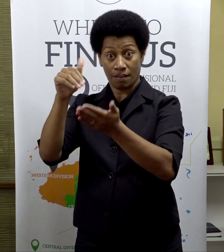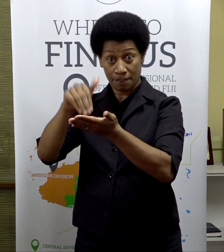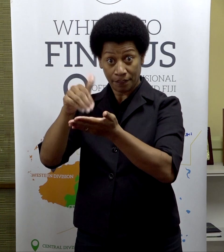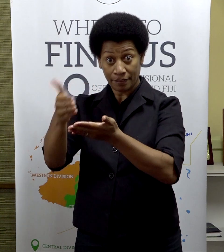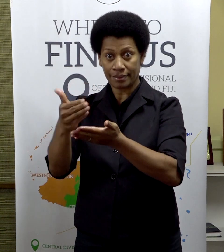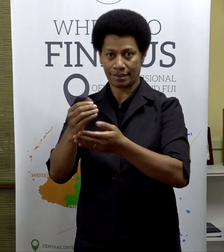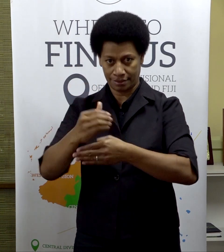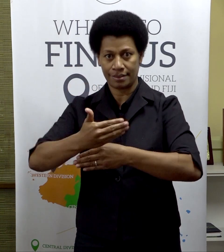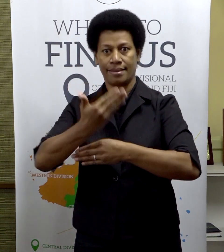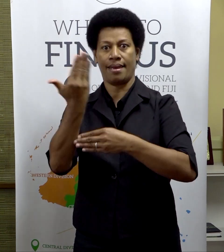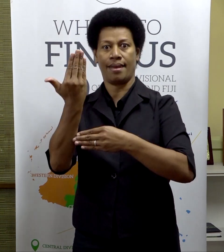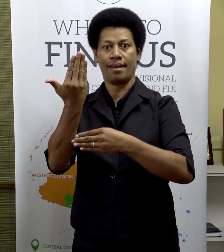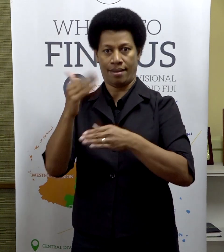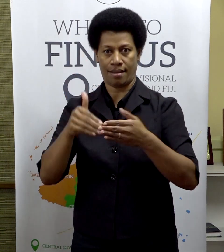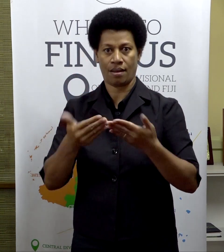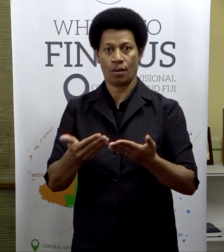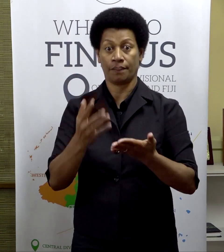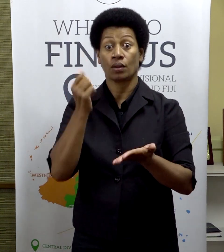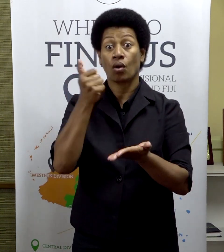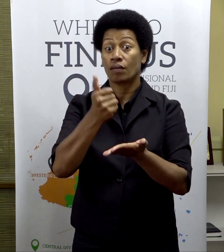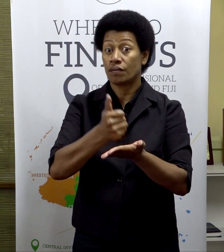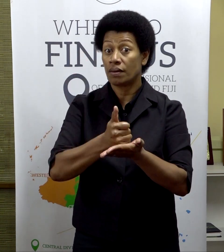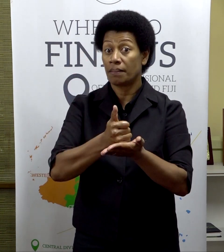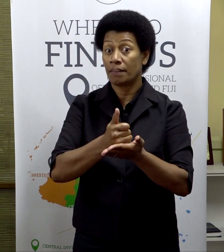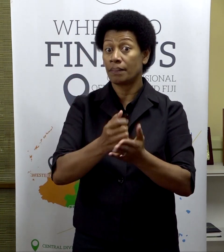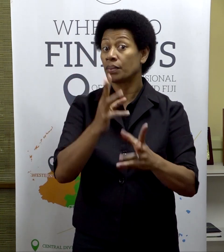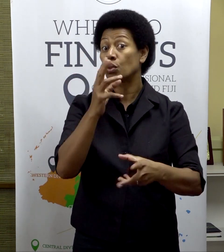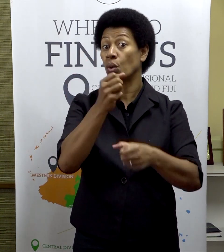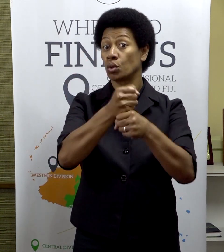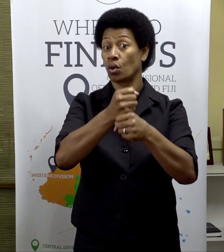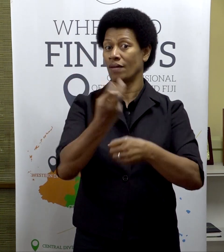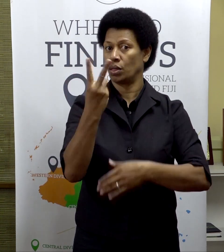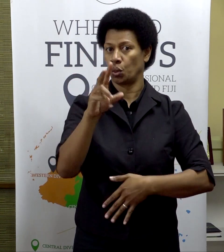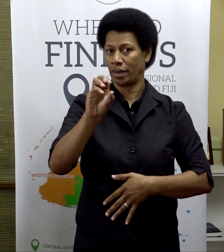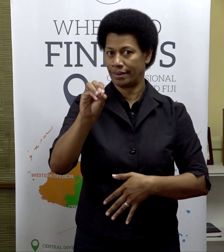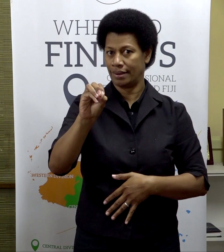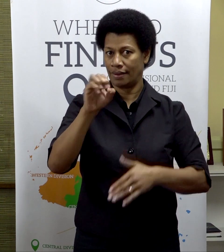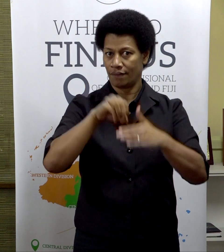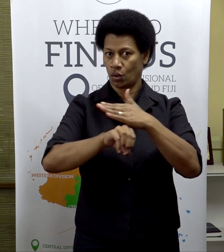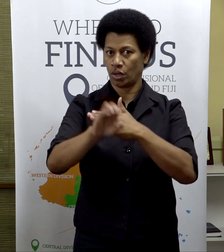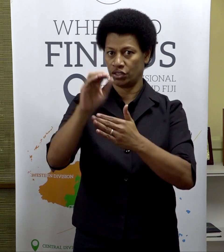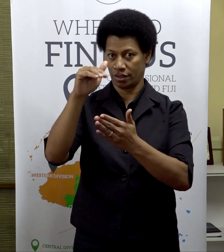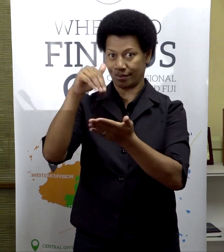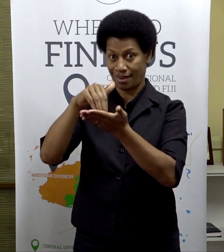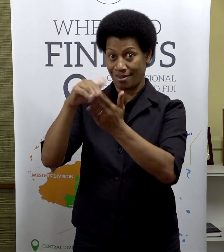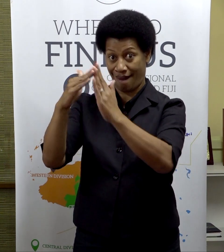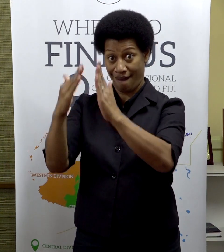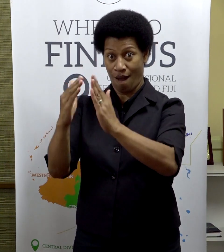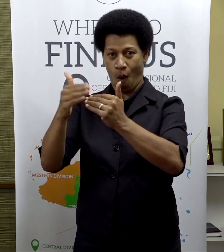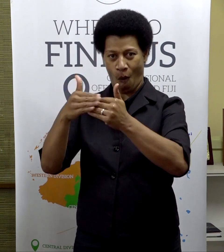still daylight. I can also confirm that we have a total of 20 evacuation centers now